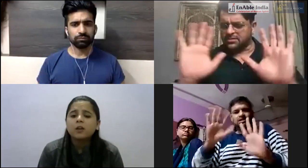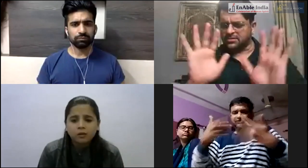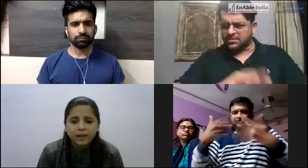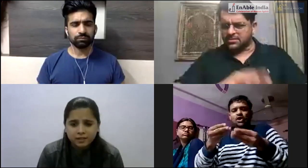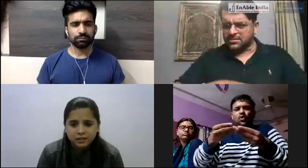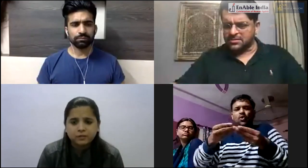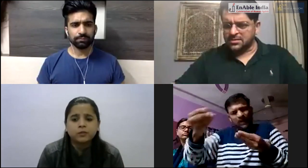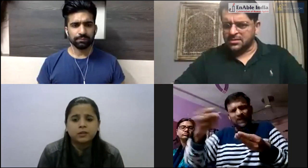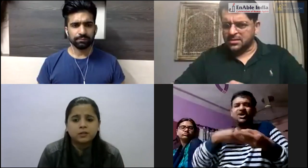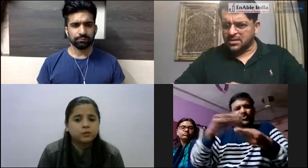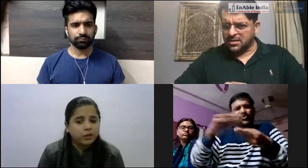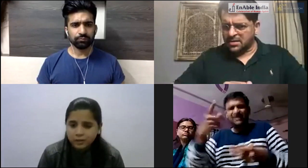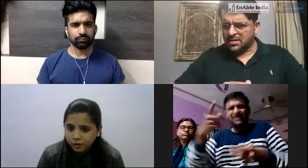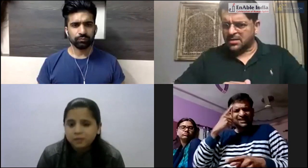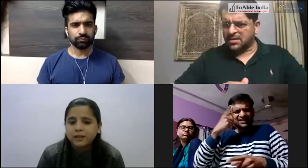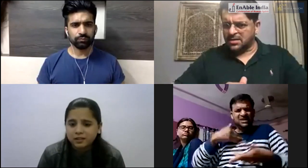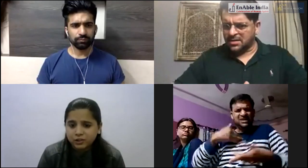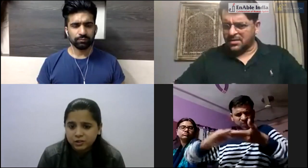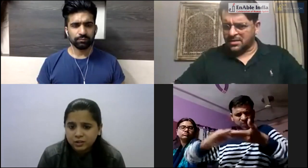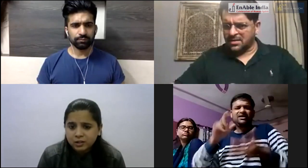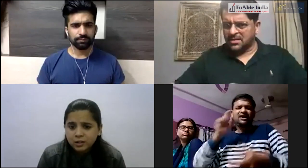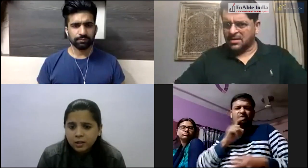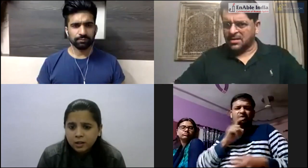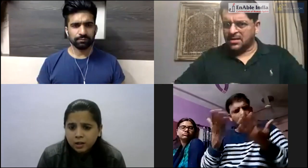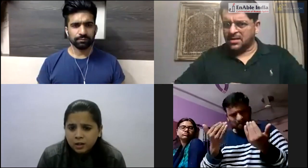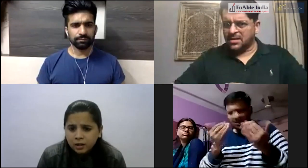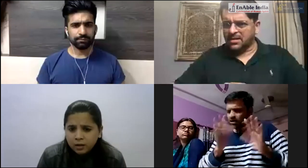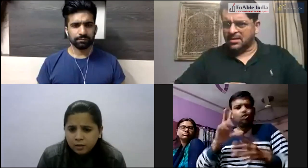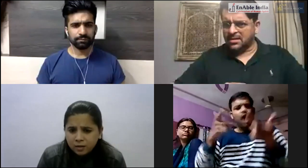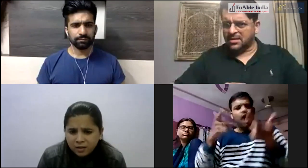he got vaccinated for it. Sorry, he got the vaccination.